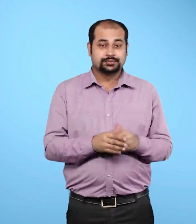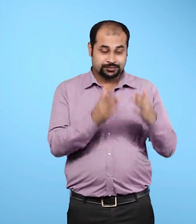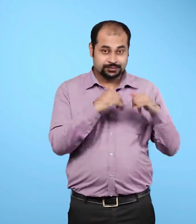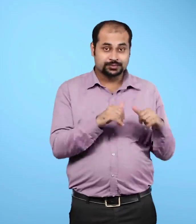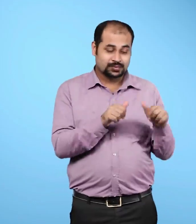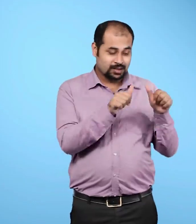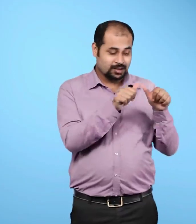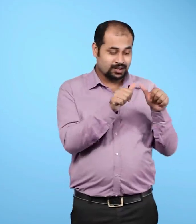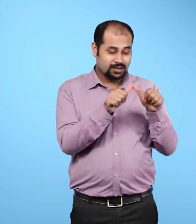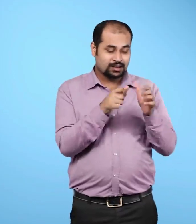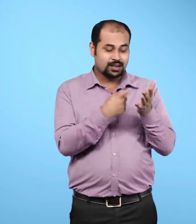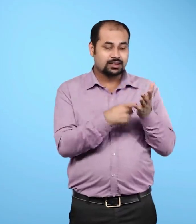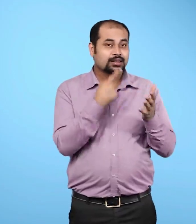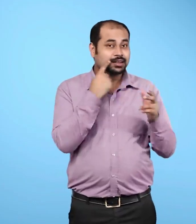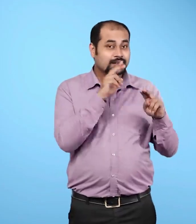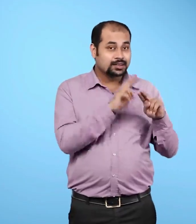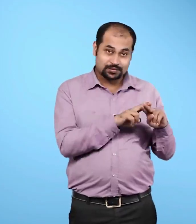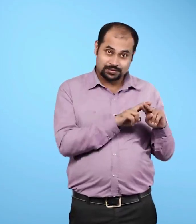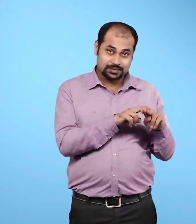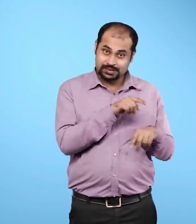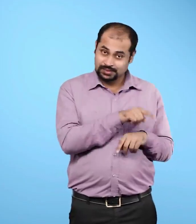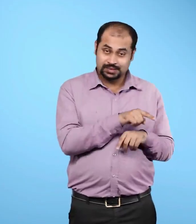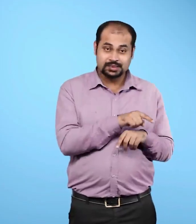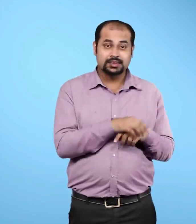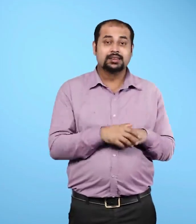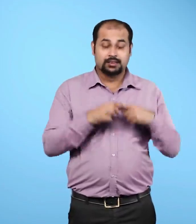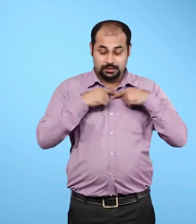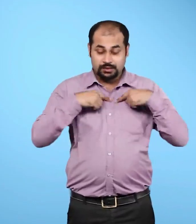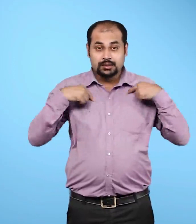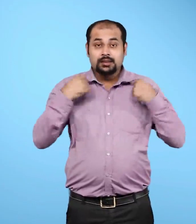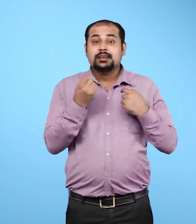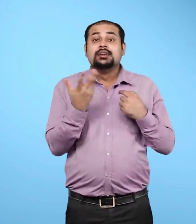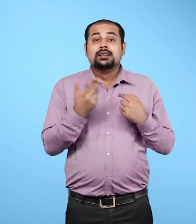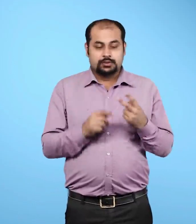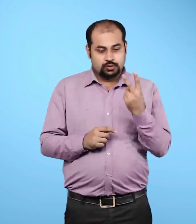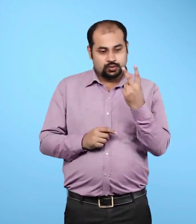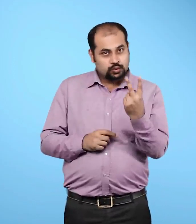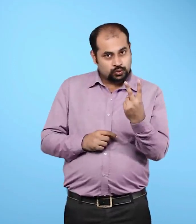and Arif, 2 necklaces, 4 loose beads.